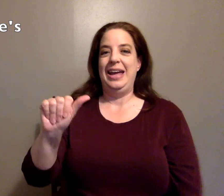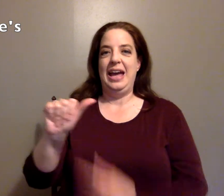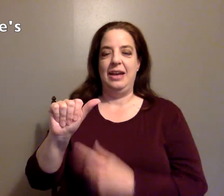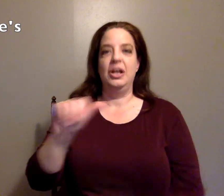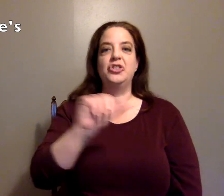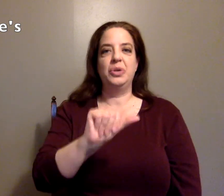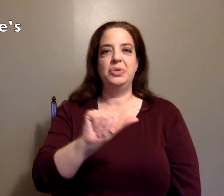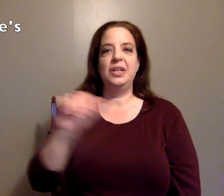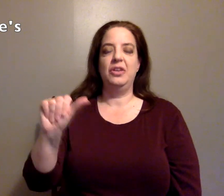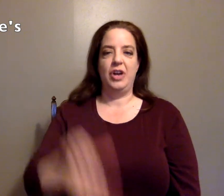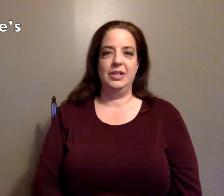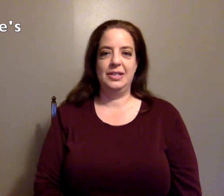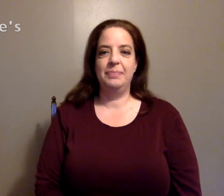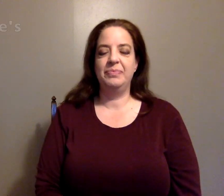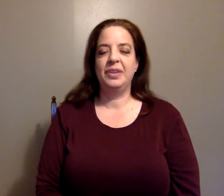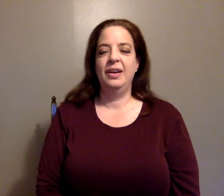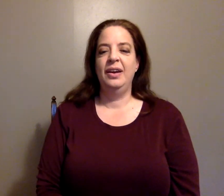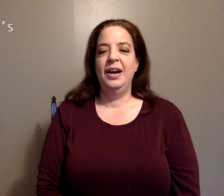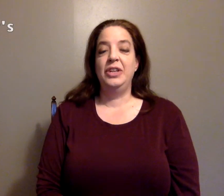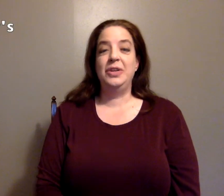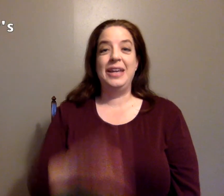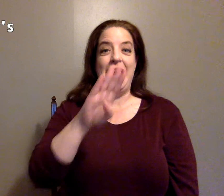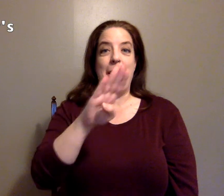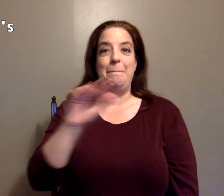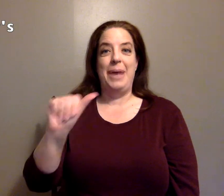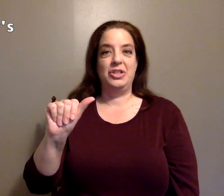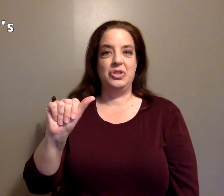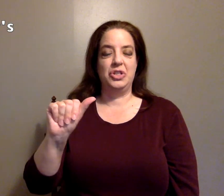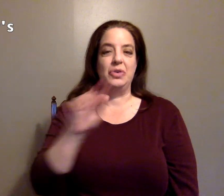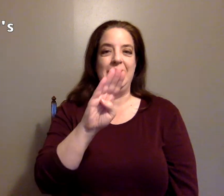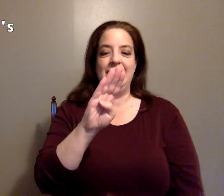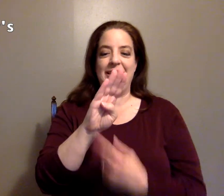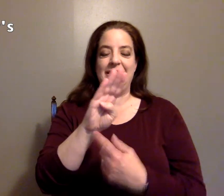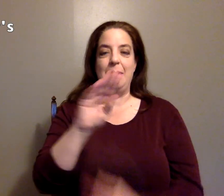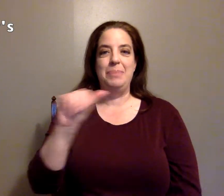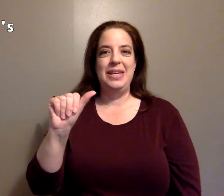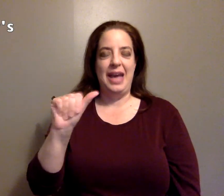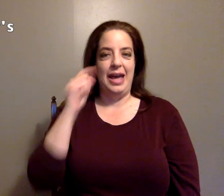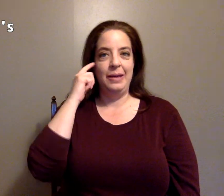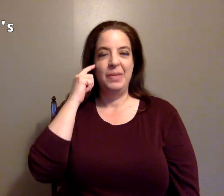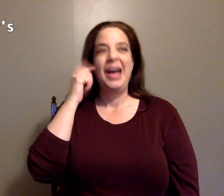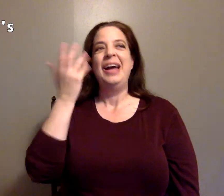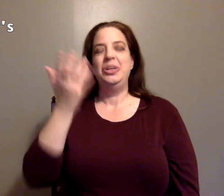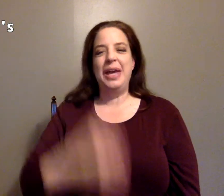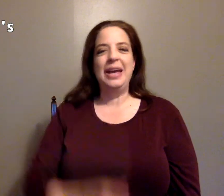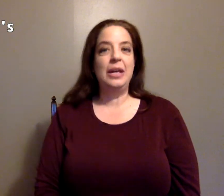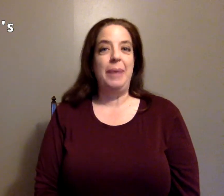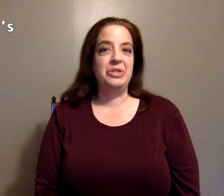AA, Associate of Arts. You can get a bachelor's degree, that's a BA. You can get a Bachelor of